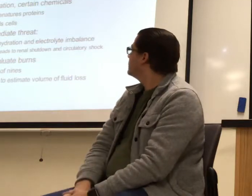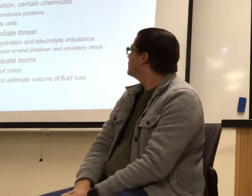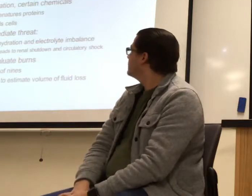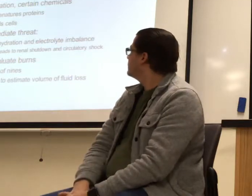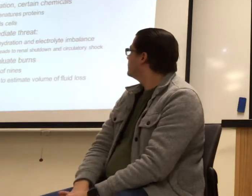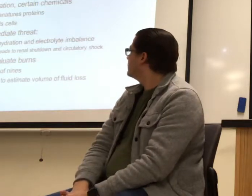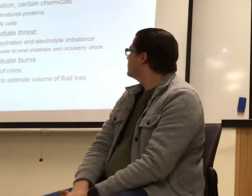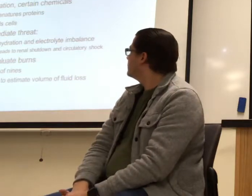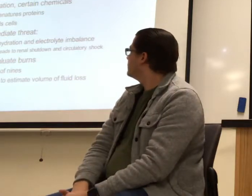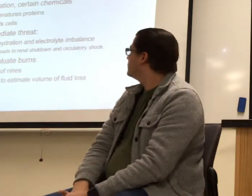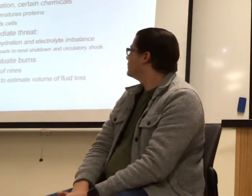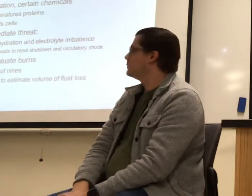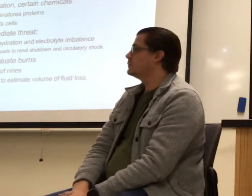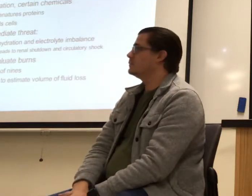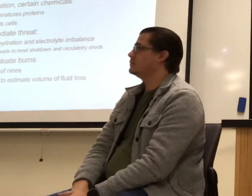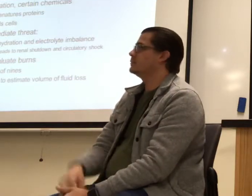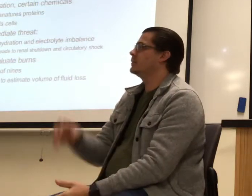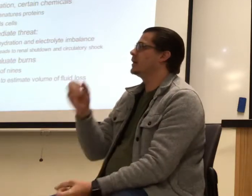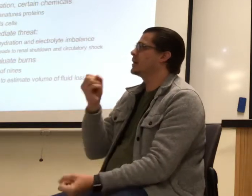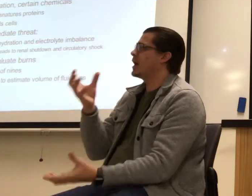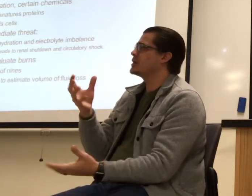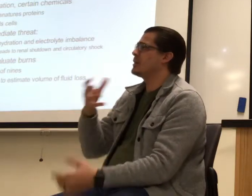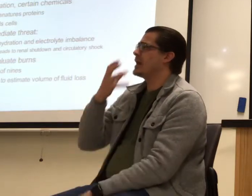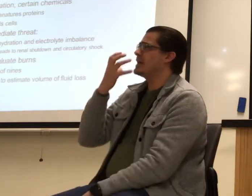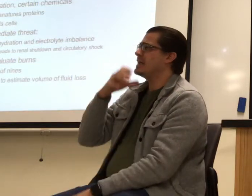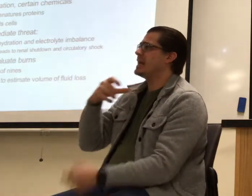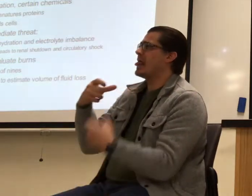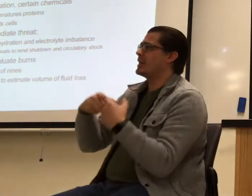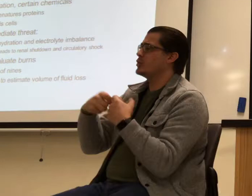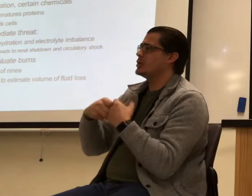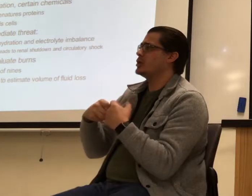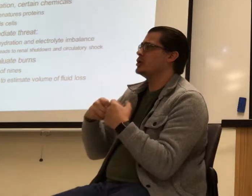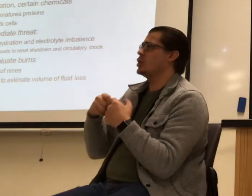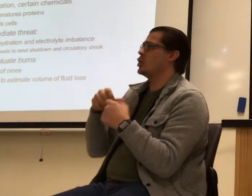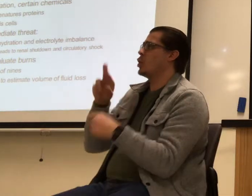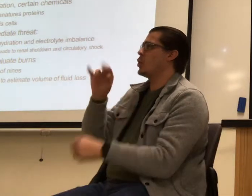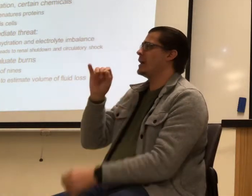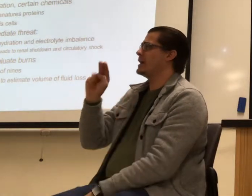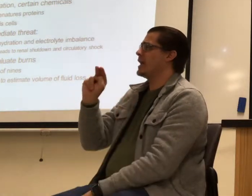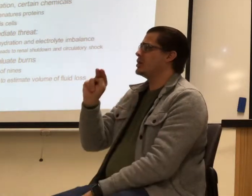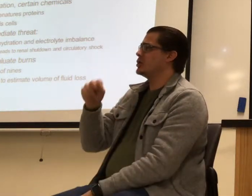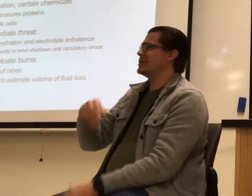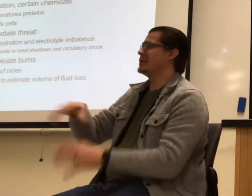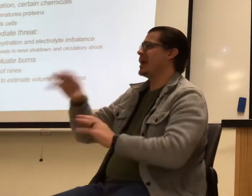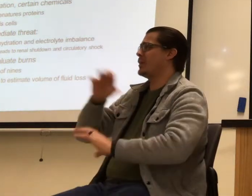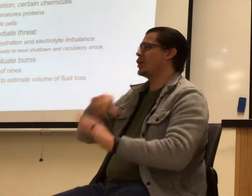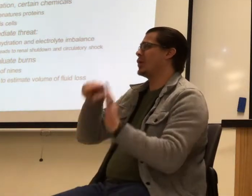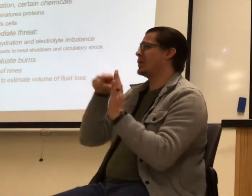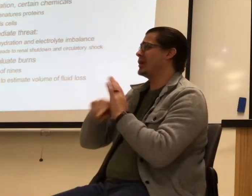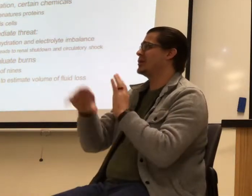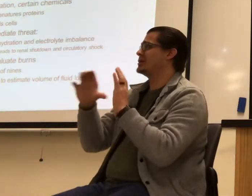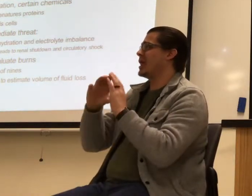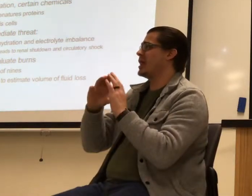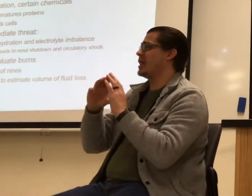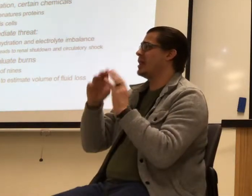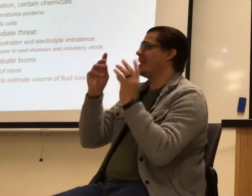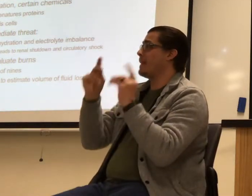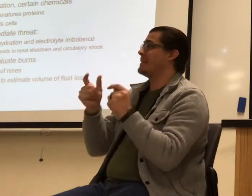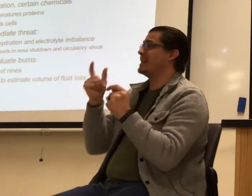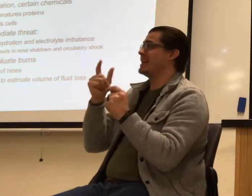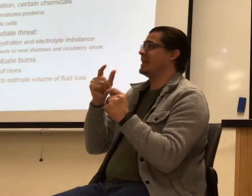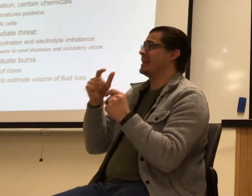tissue damage caused by heat, electricity, radiation, chemicals, it kills cells. The immediate threat is dehydration